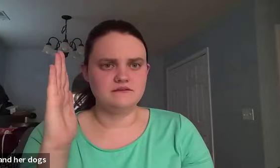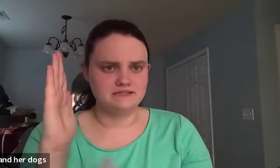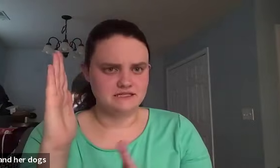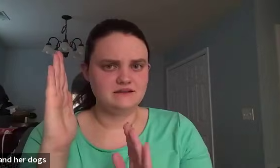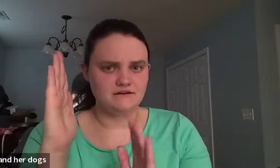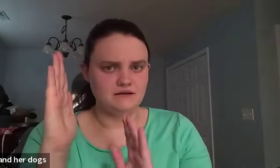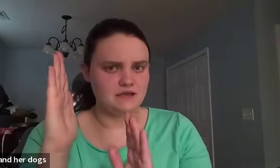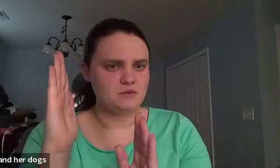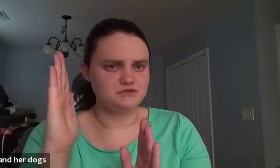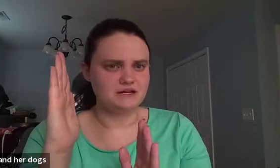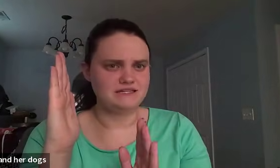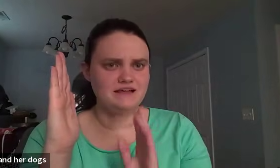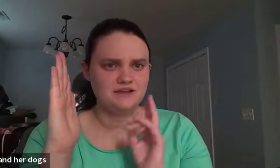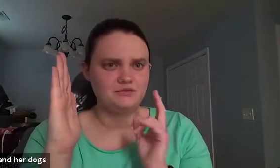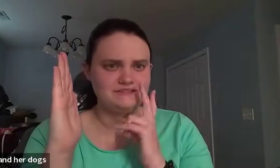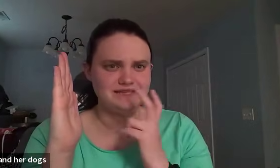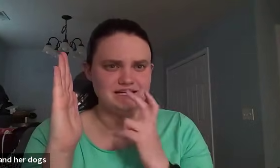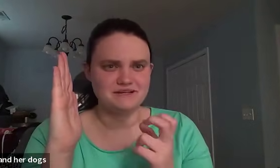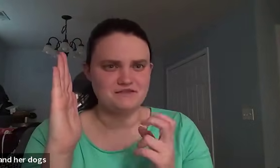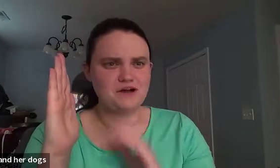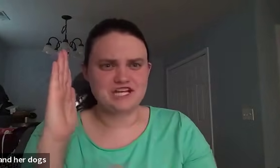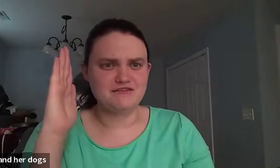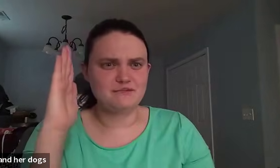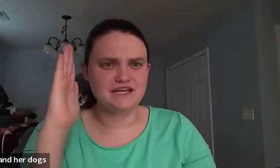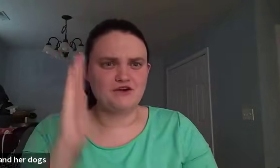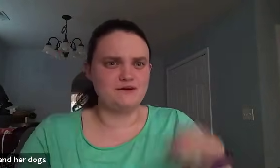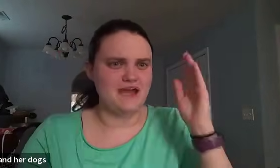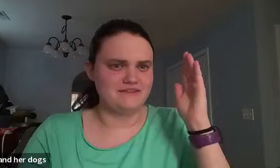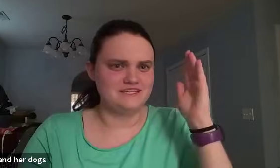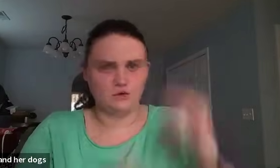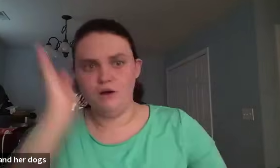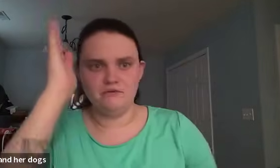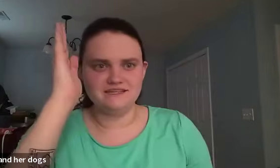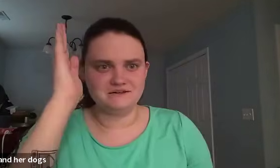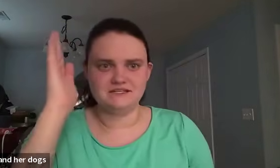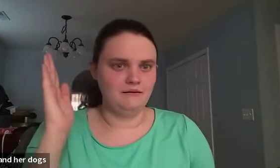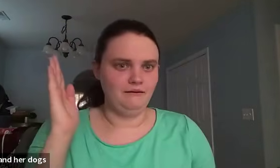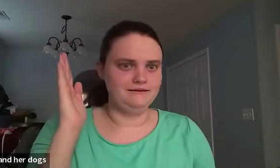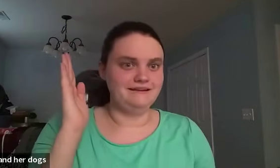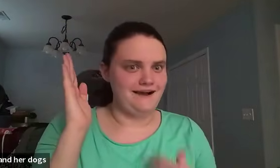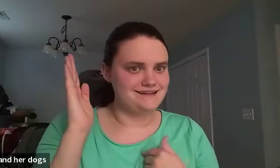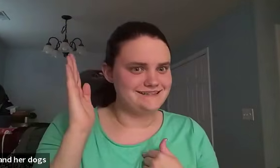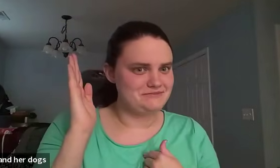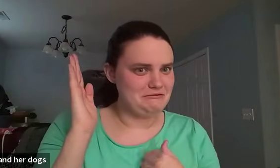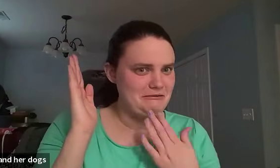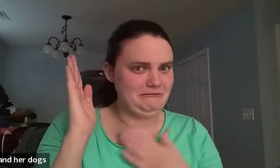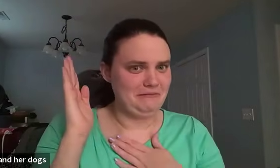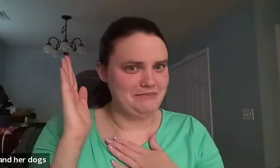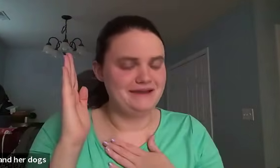If I didn't, I can't remember which one I said. I like psyched myself. I watched everybody go from having this to, oh, this. And I was like, did I say something wrong? My bad.